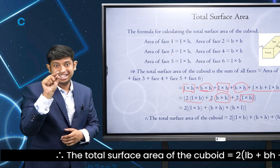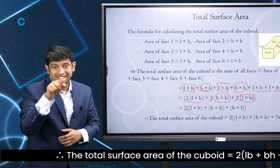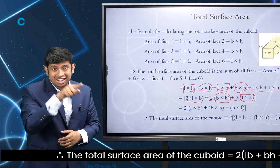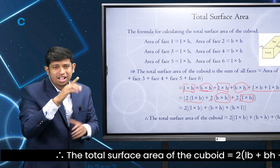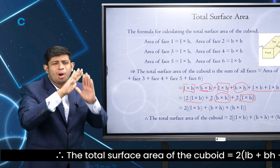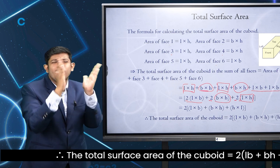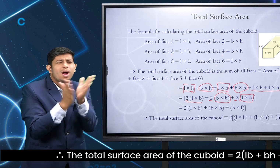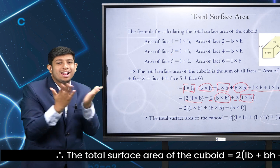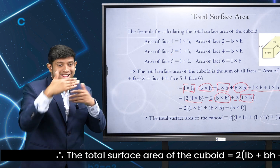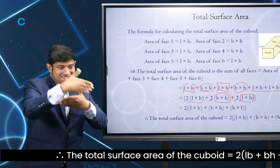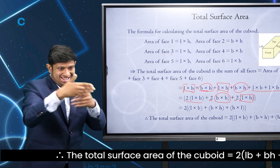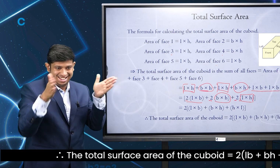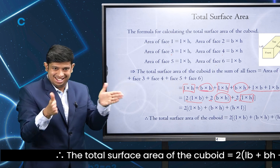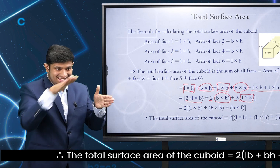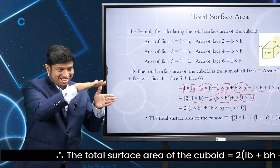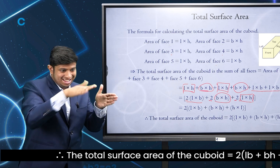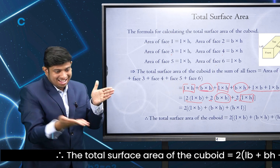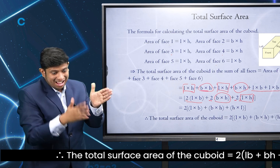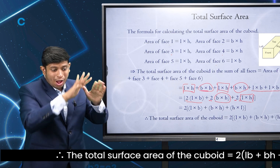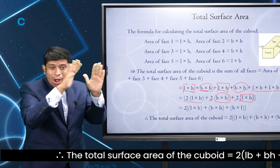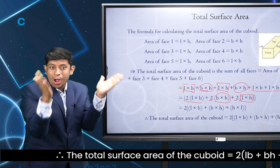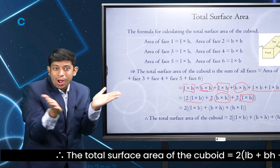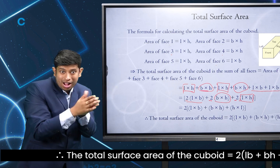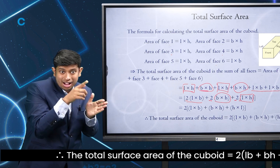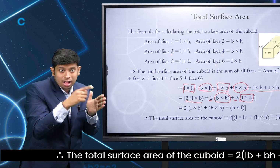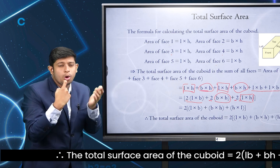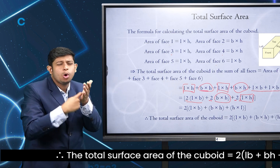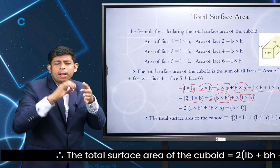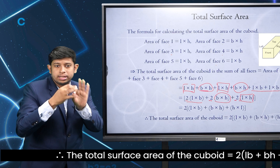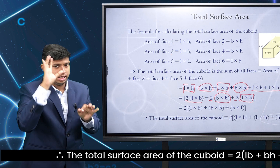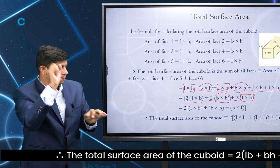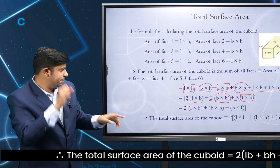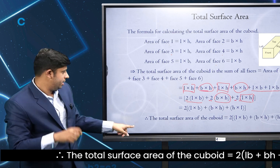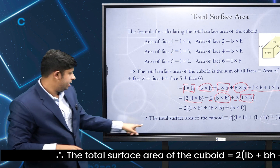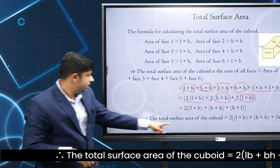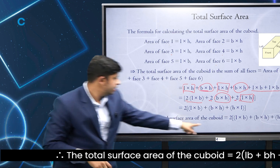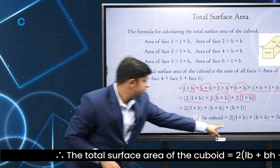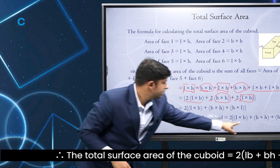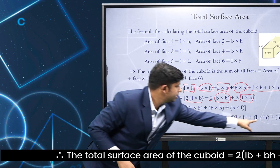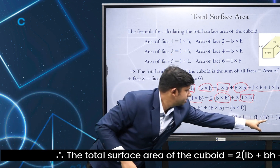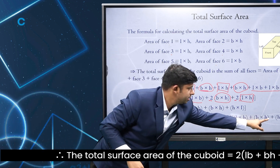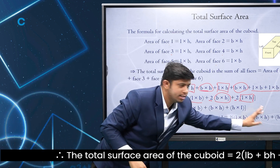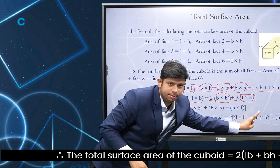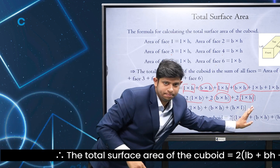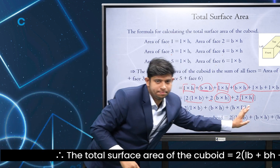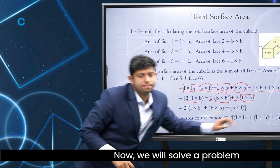Therefore, the total surface area of the cuboid is equal to 2 into L into B plus B into H plus H into